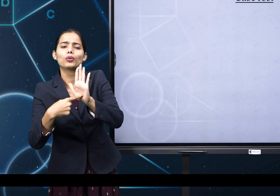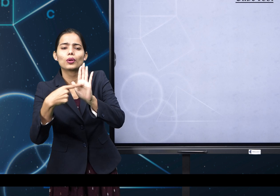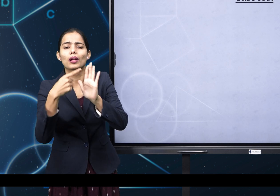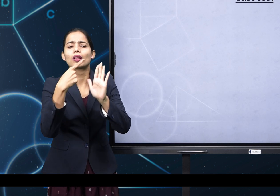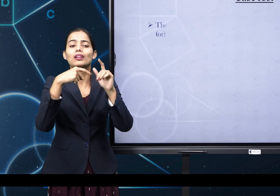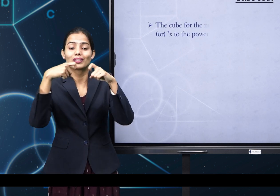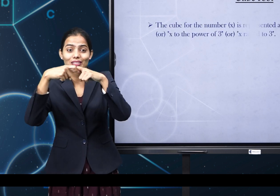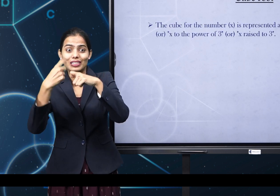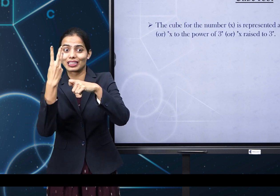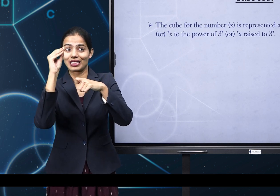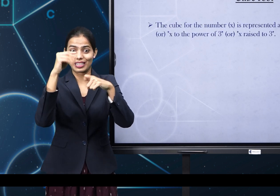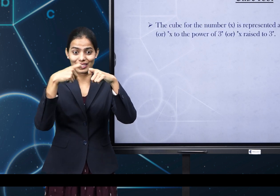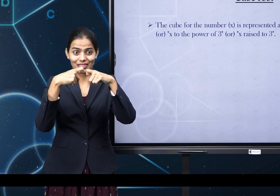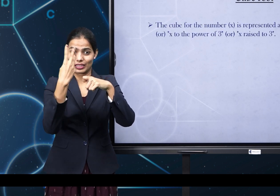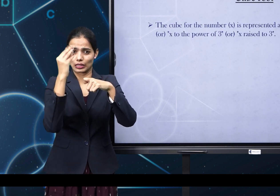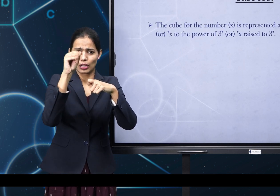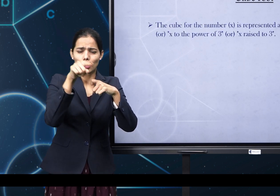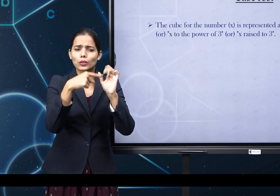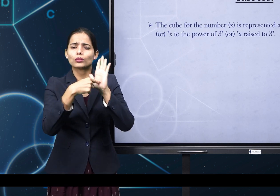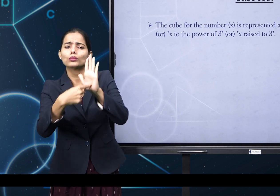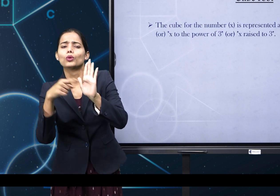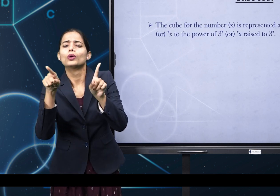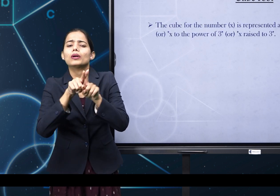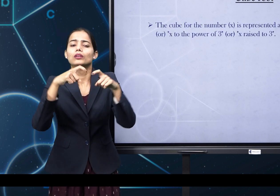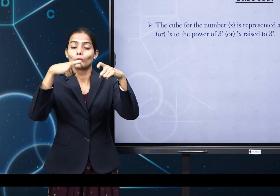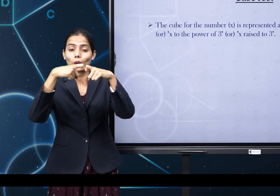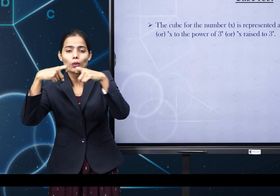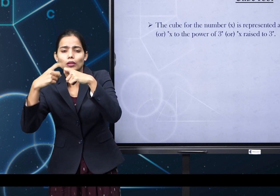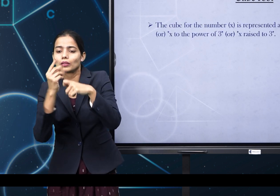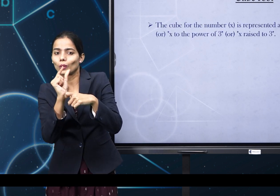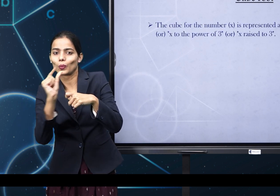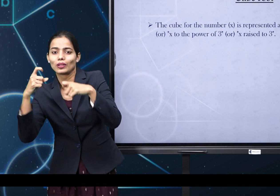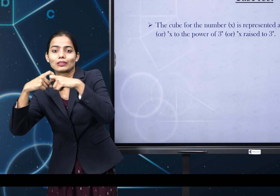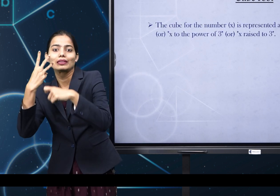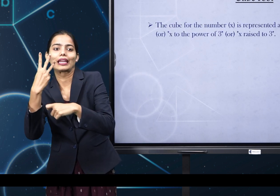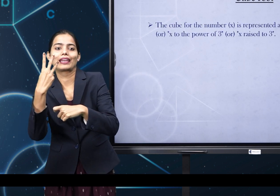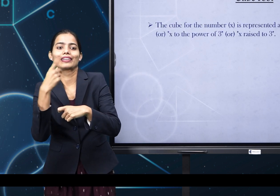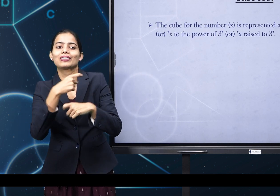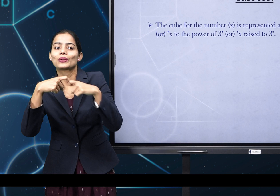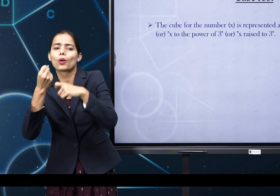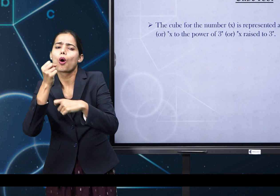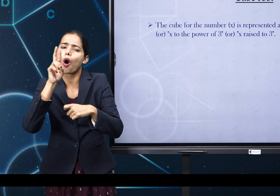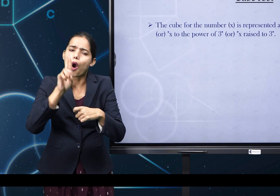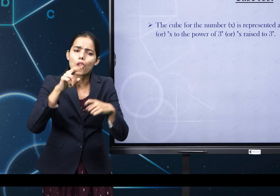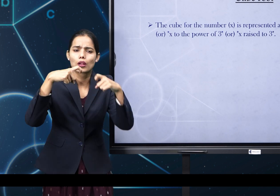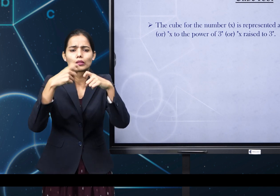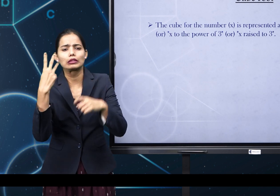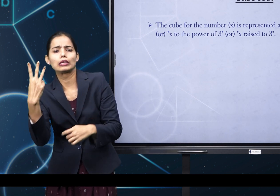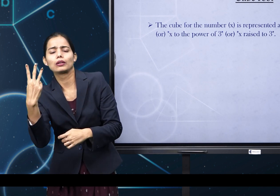The cube for the number x is represented as x cube and is read as x cubed or x to